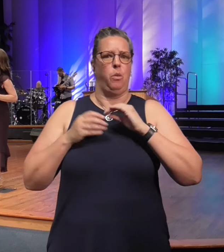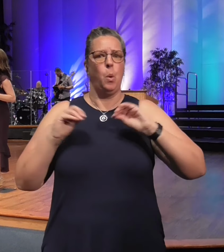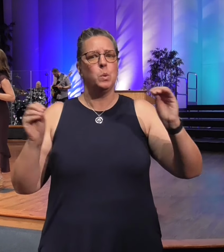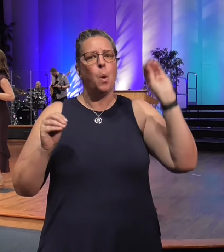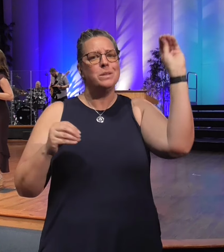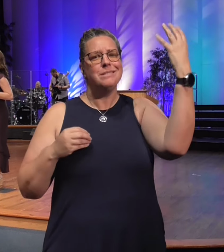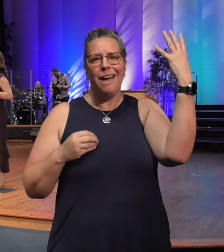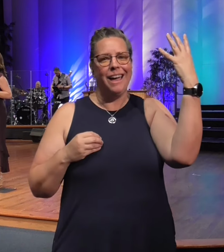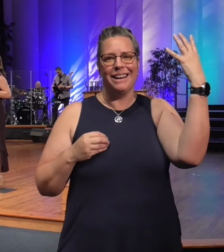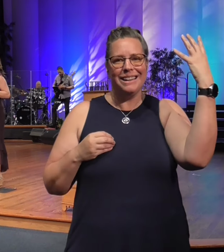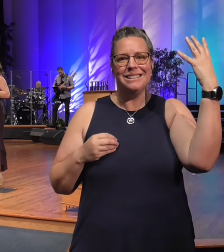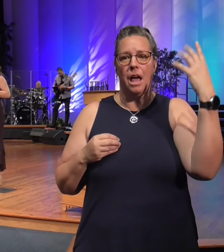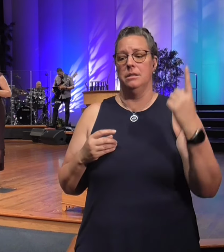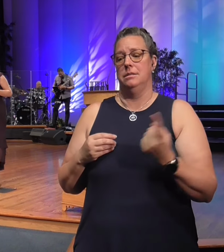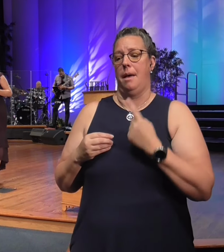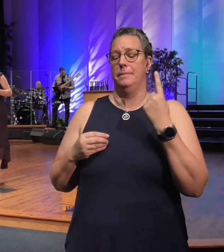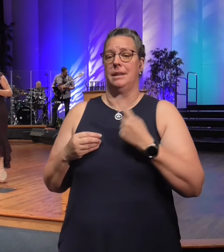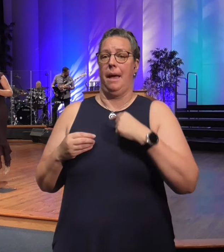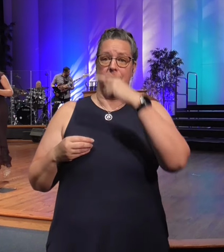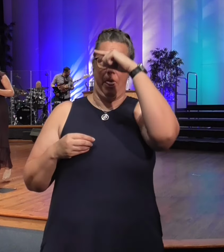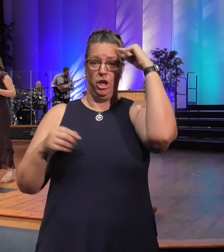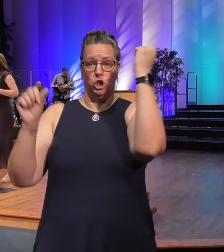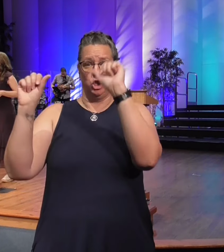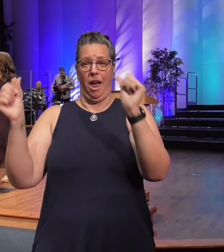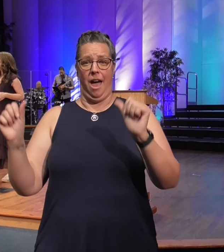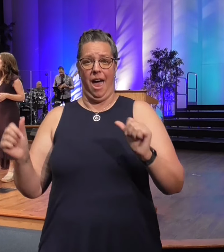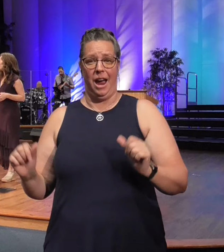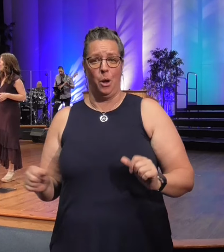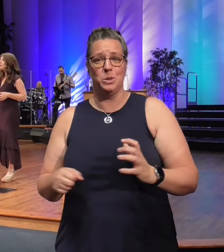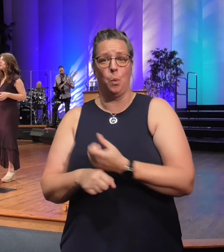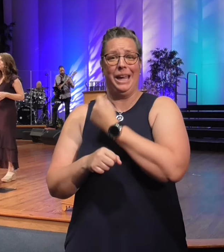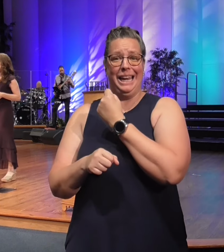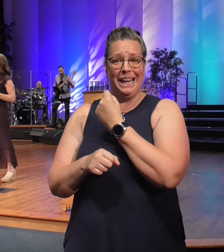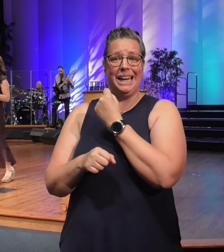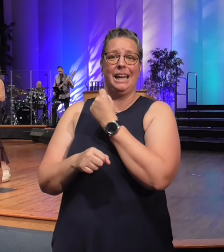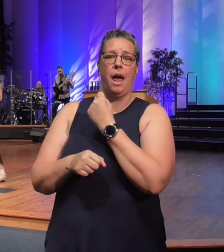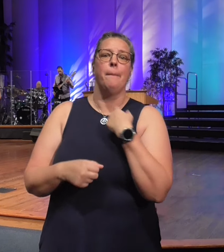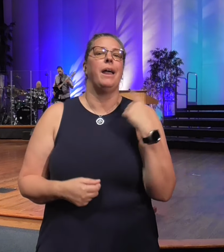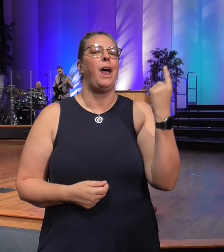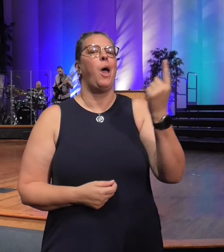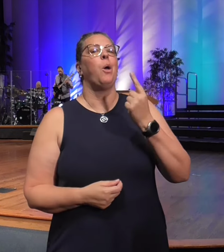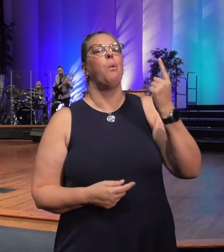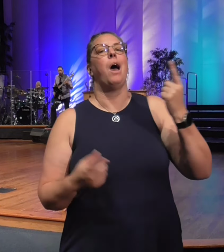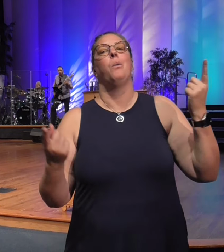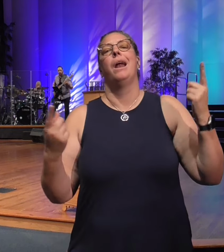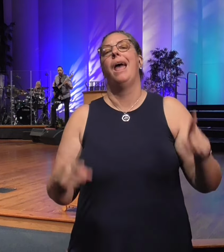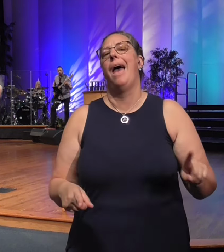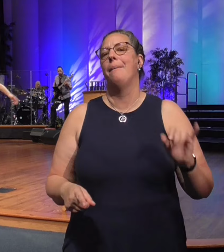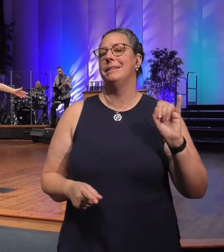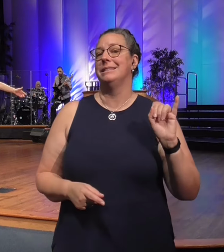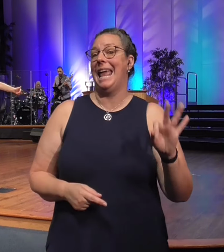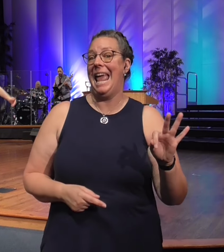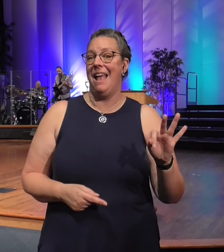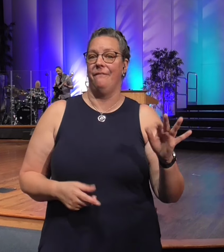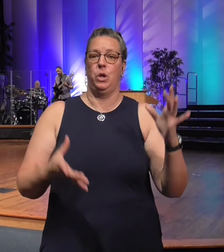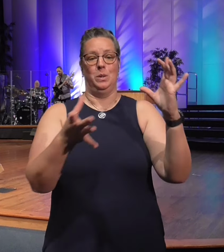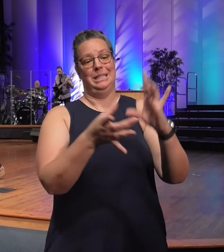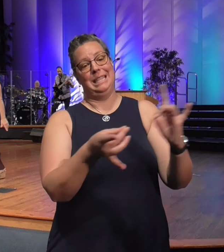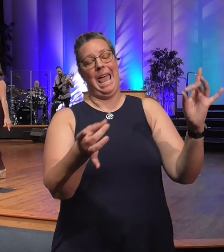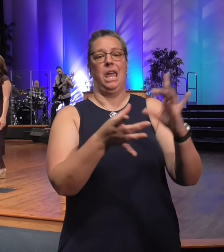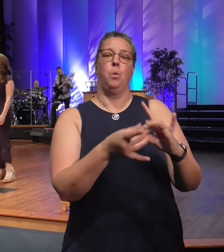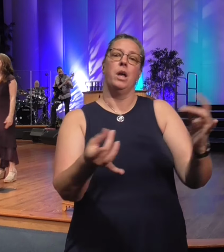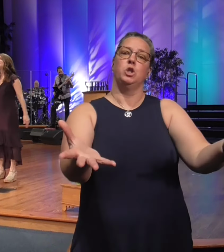sunlight, sometimes a shadow wins. But I wonder what would happen if you said what